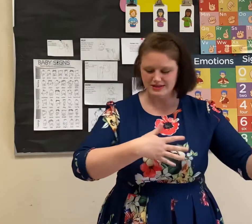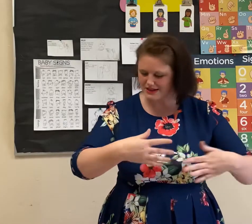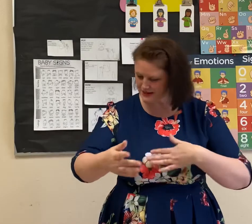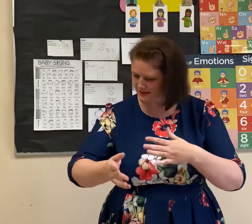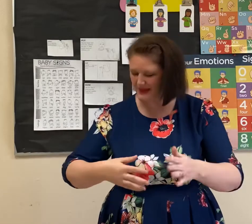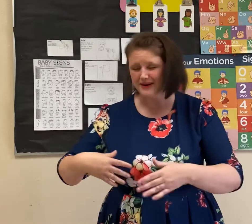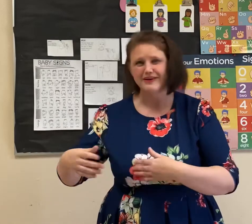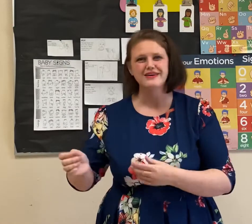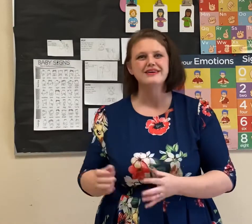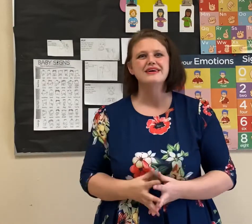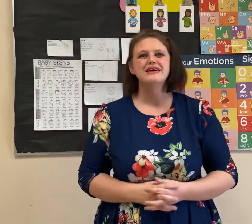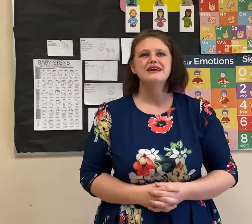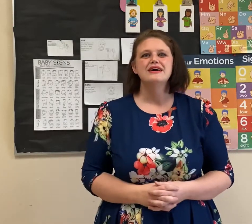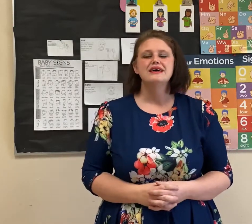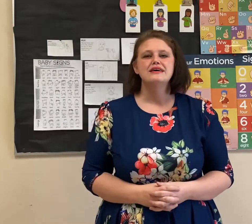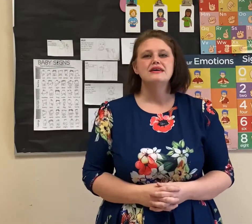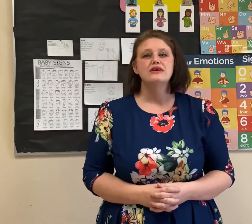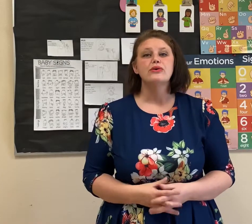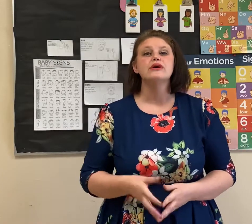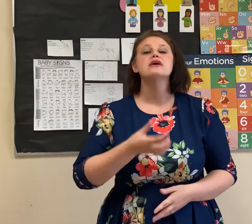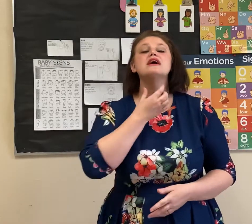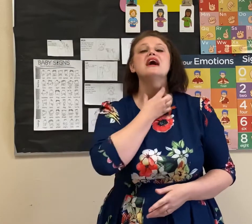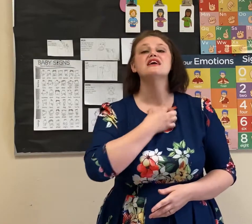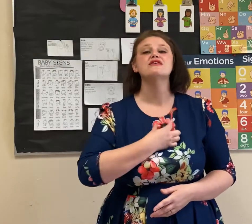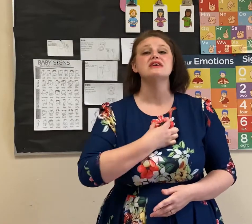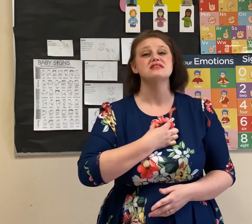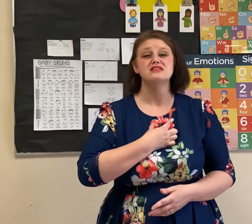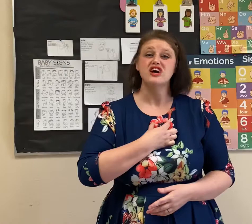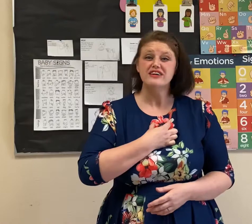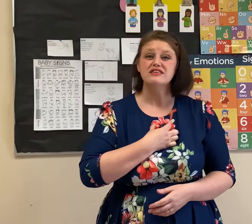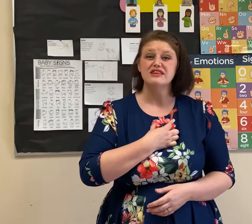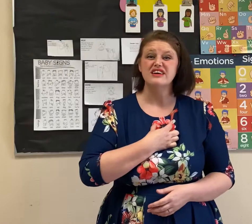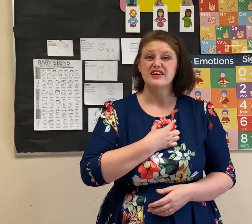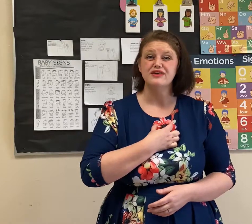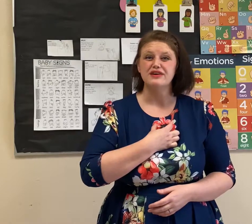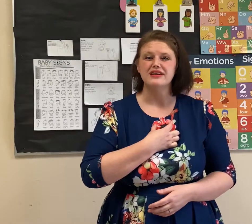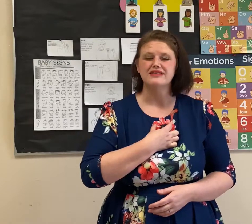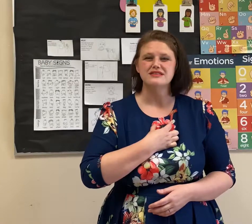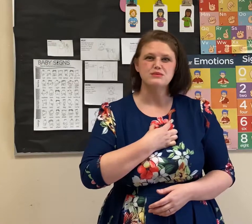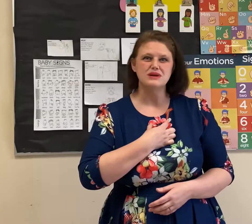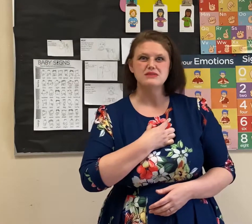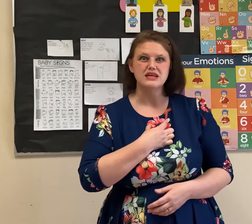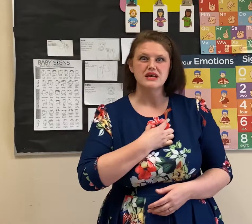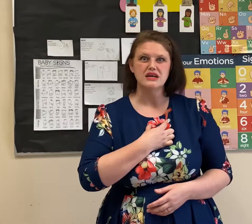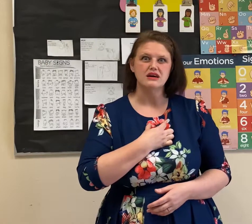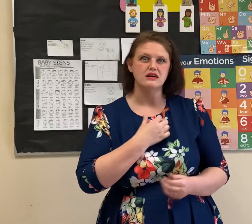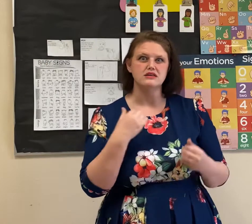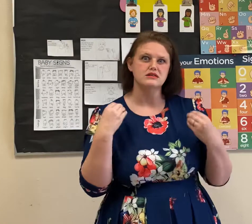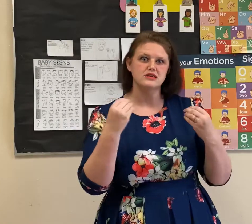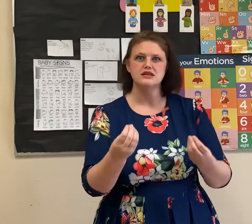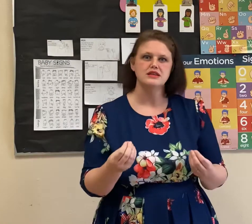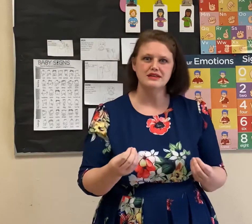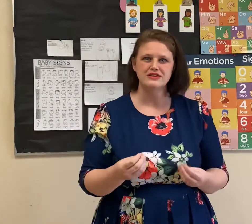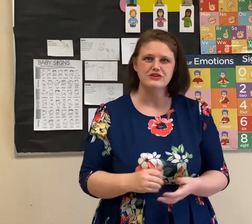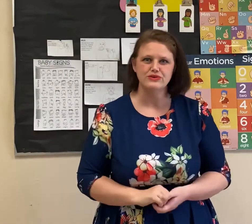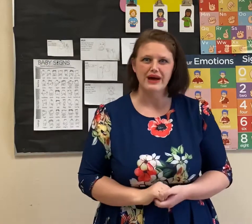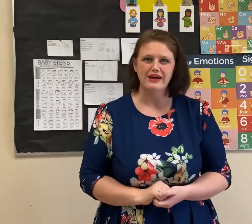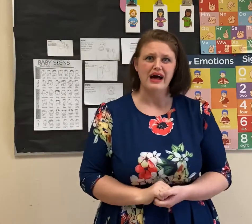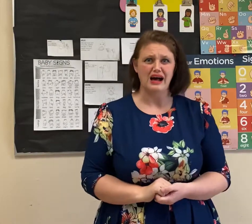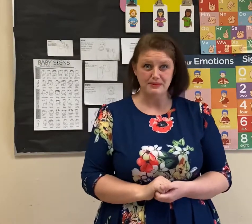doesn't matter. Or hungry, because the child can get hungry and sometimes they can't articulate to you, I'm